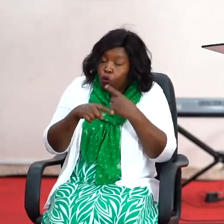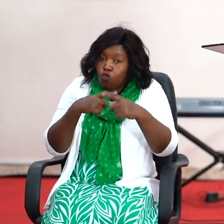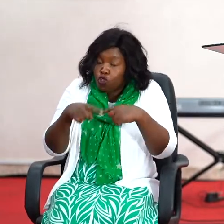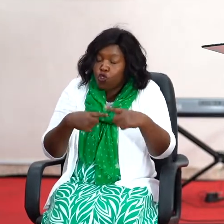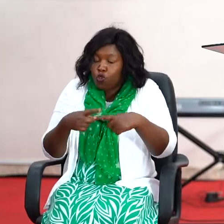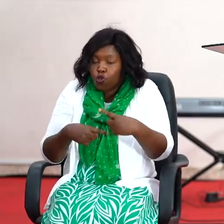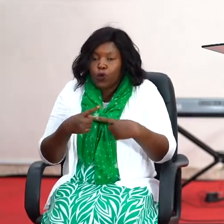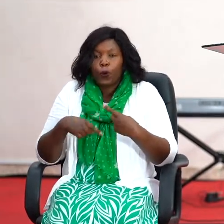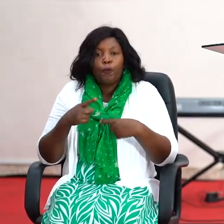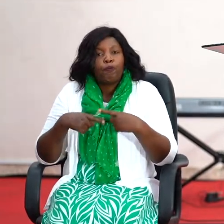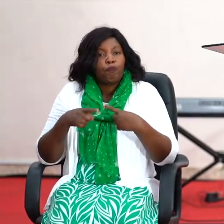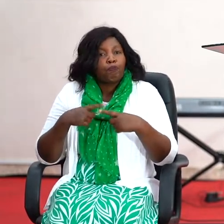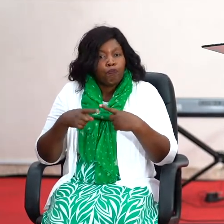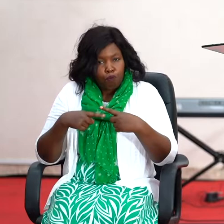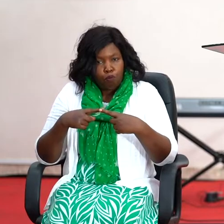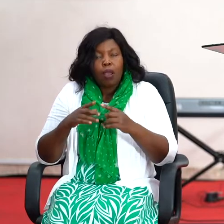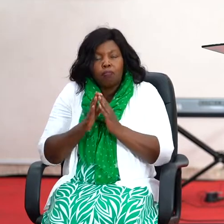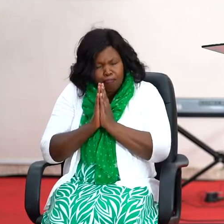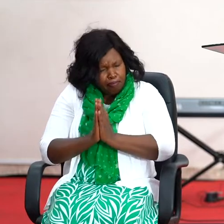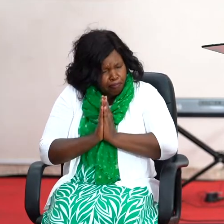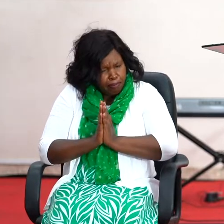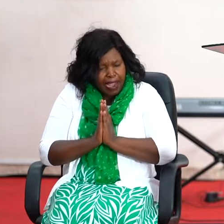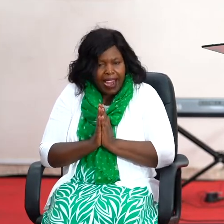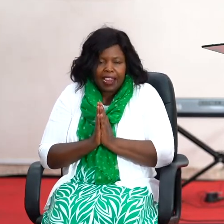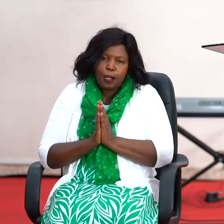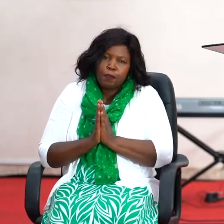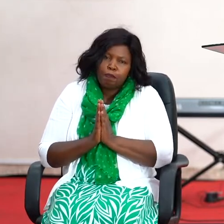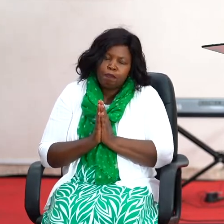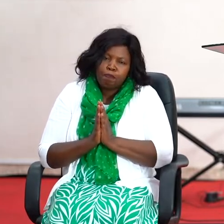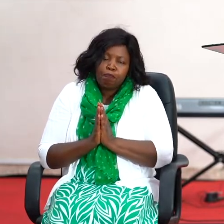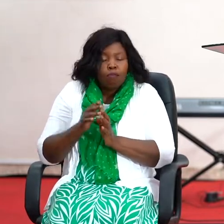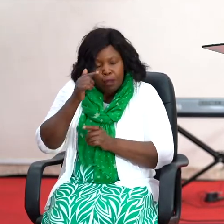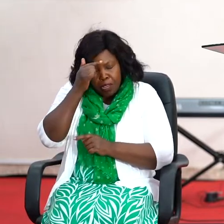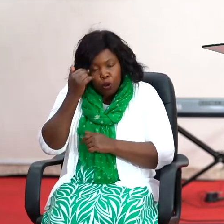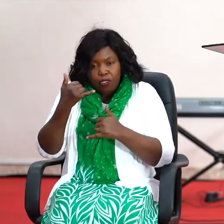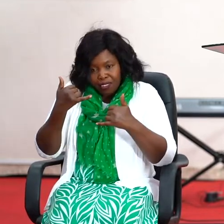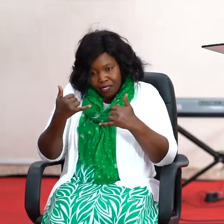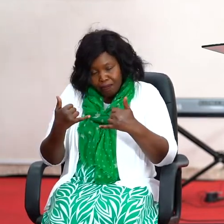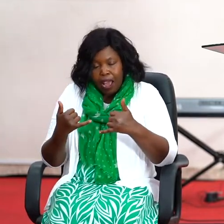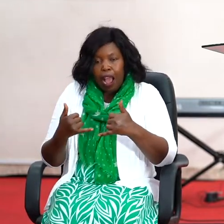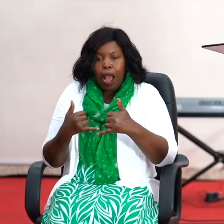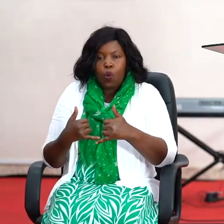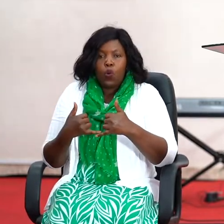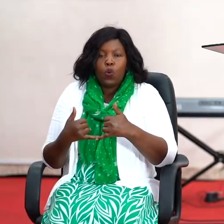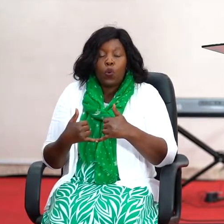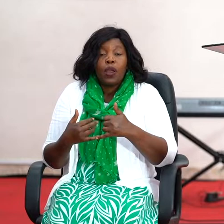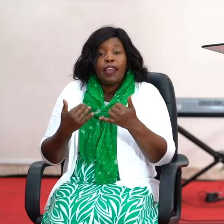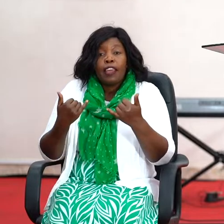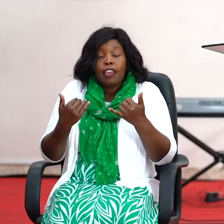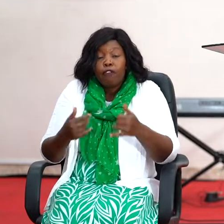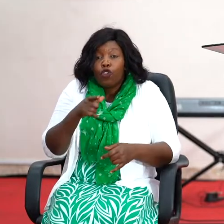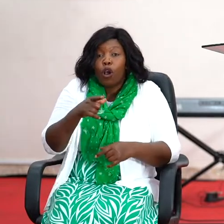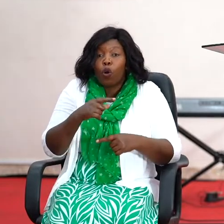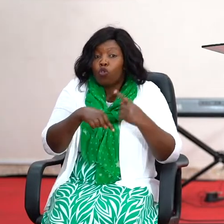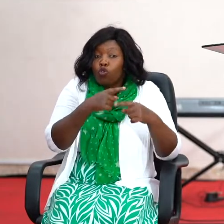continue to intercede and to pray, because right now, even if you are going to a job,